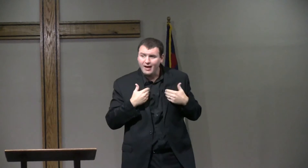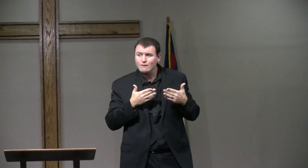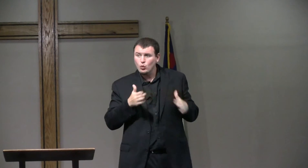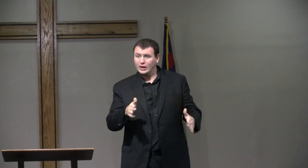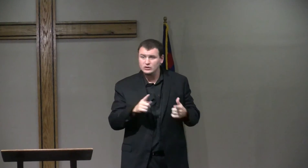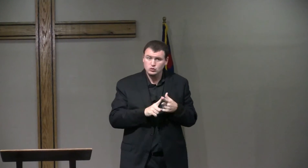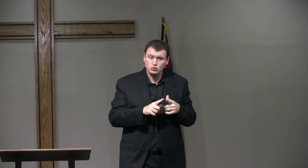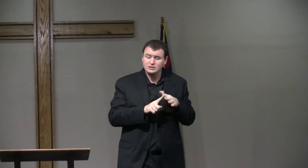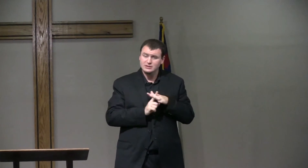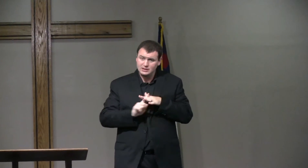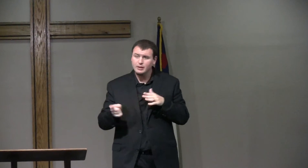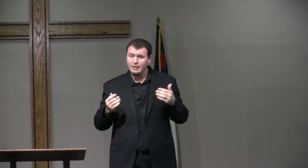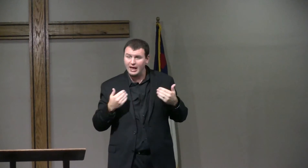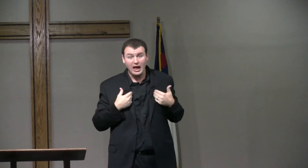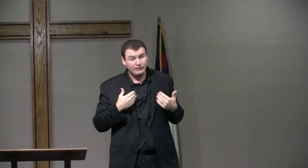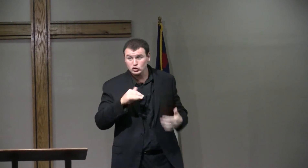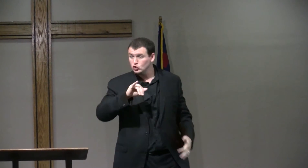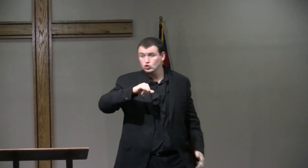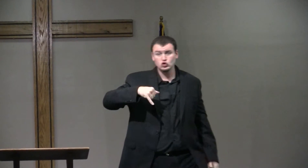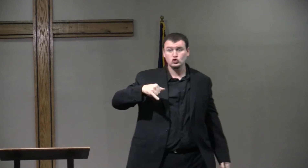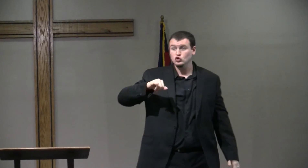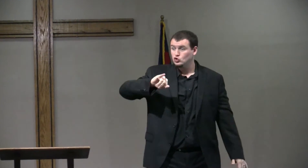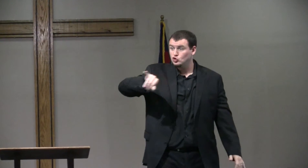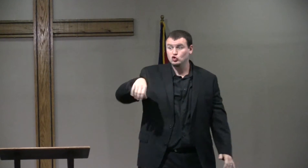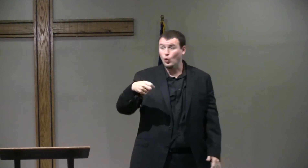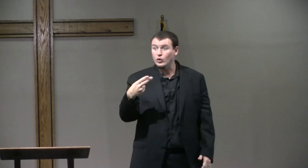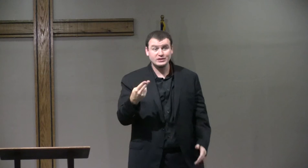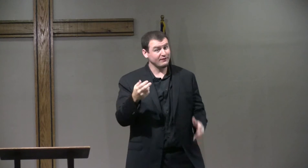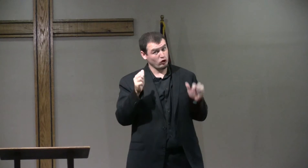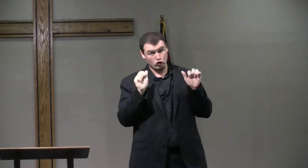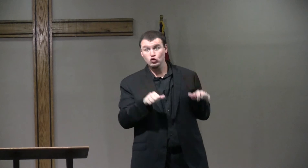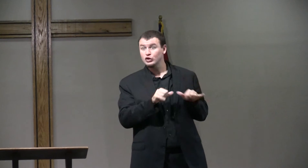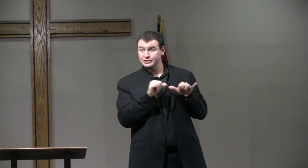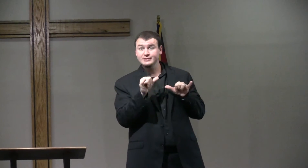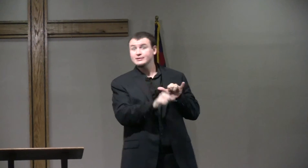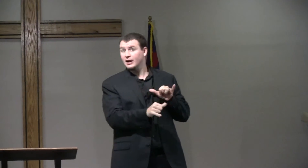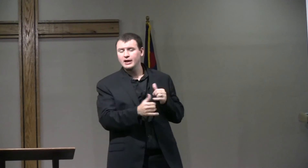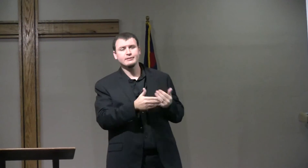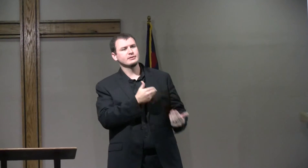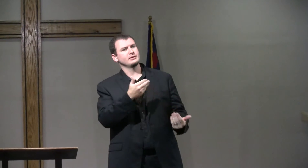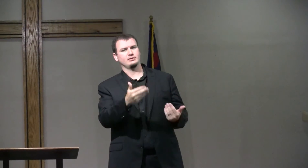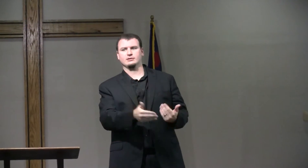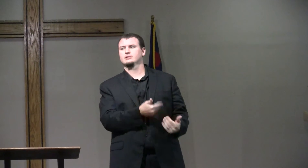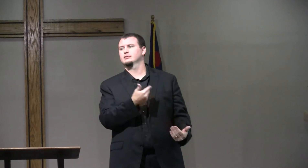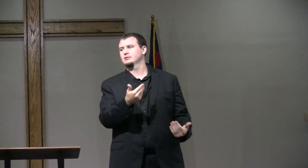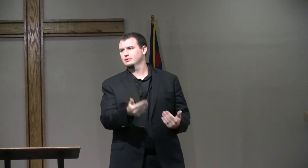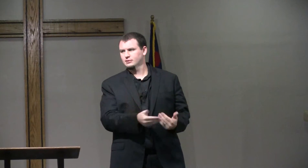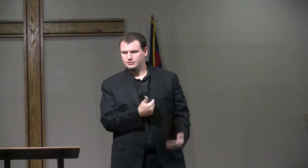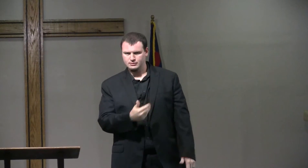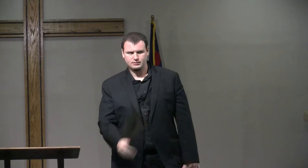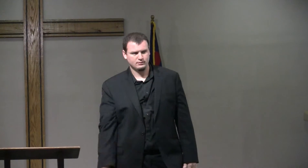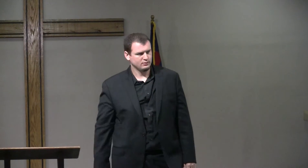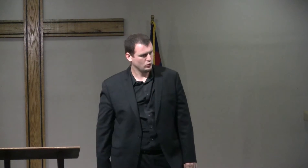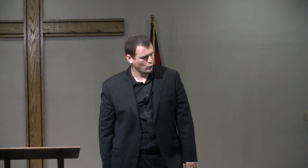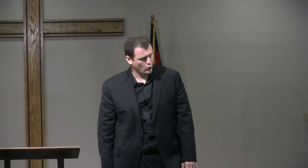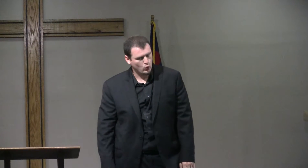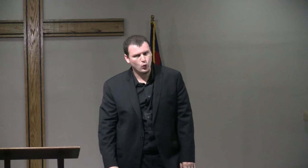from our temptations. There is a way. Joseph could have stayed there. That was easy for